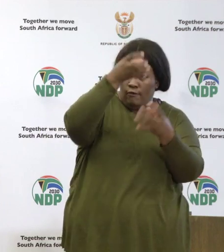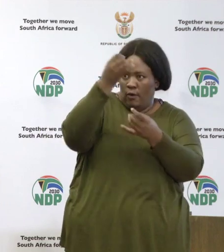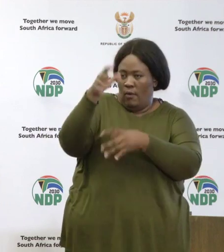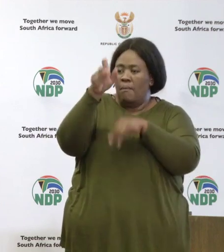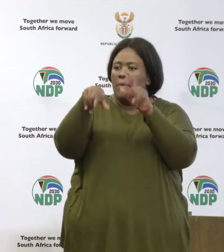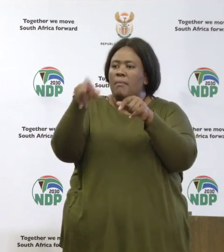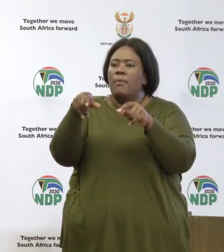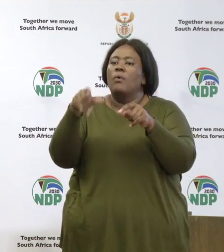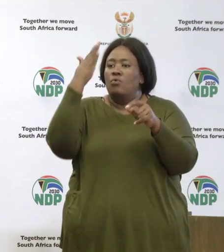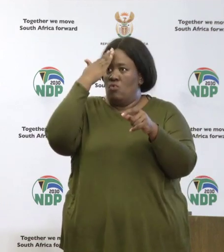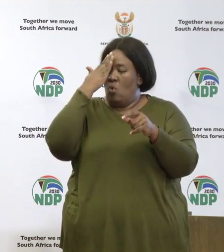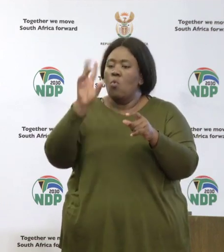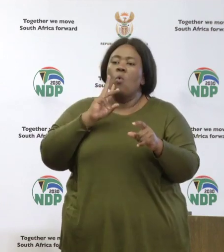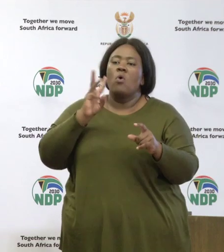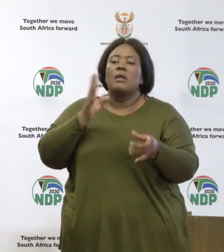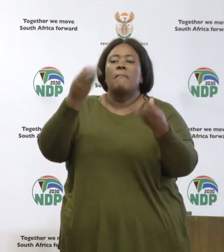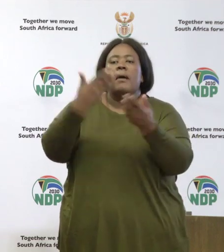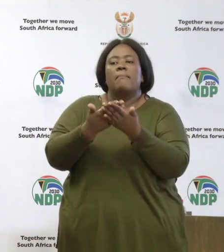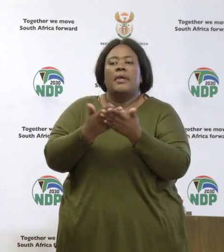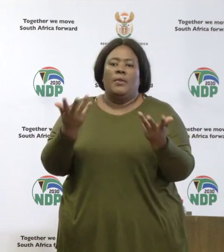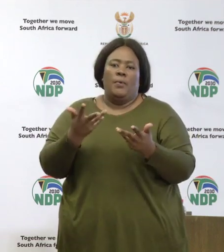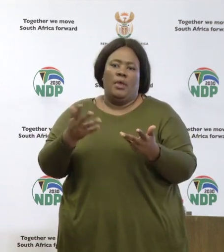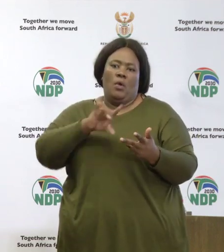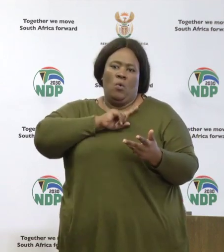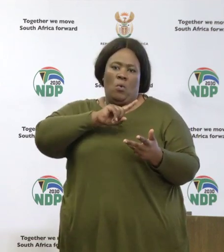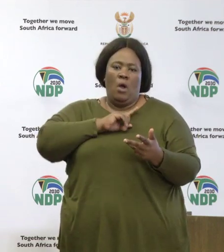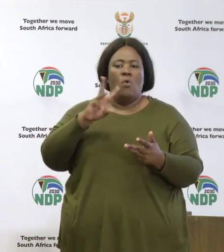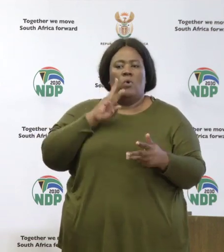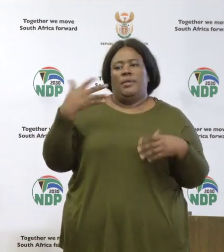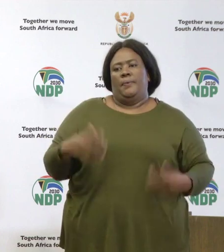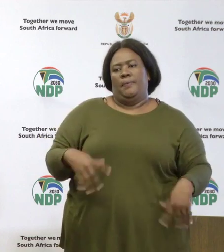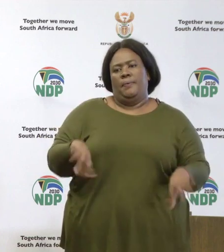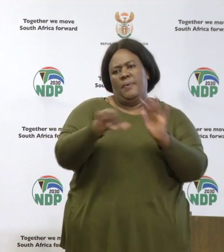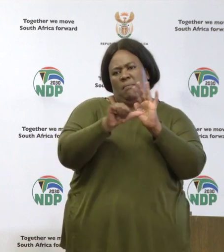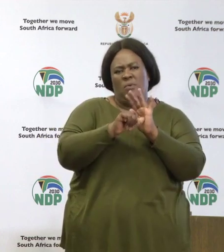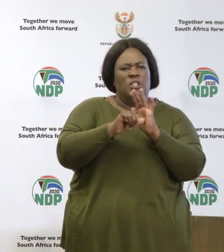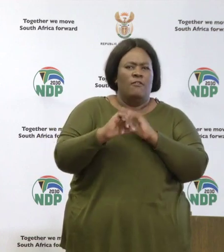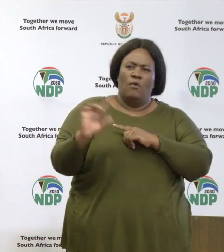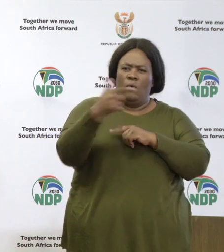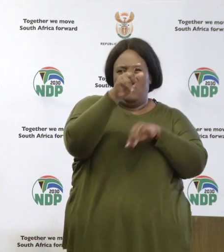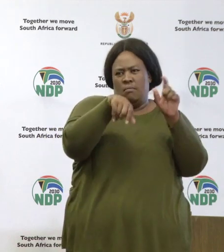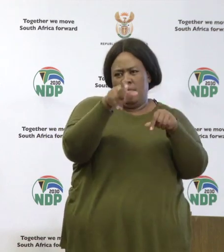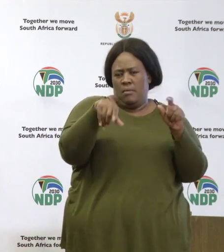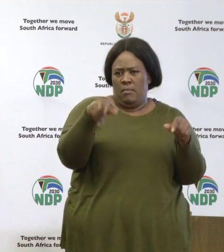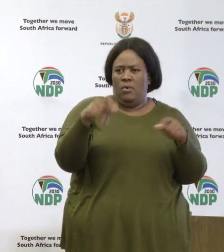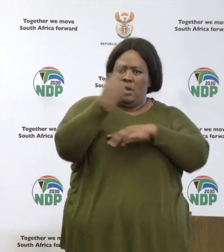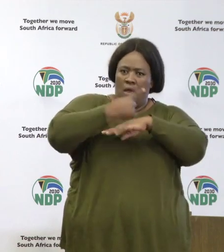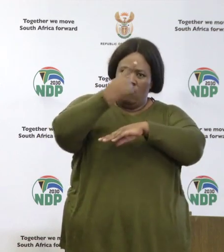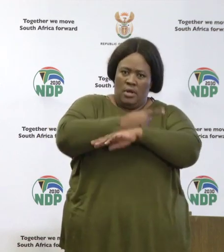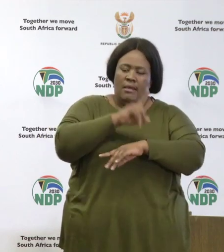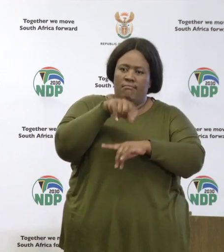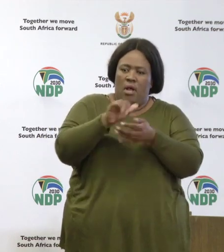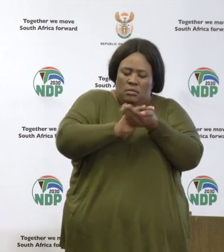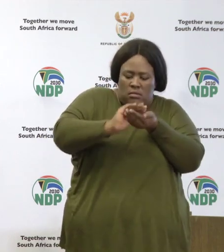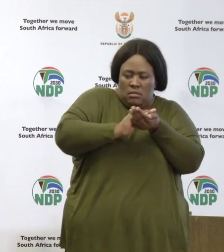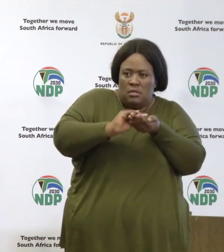can get water. Water is the first port of call for anybody on a daily basis to wash their hands with soap for 20